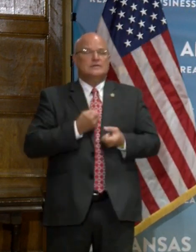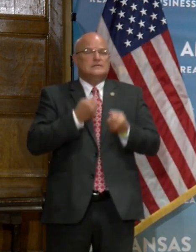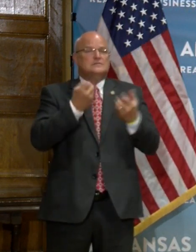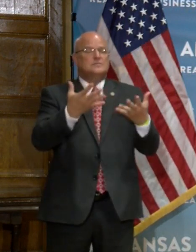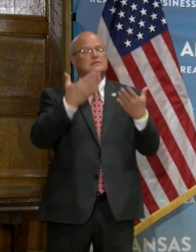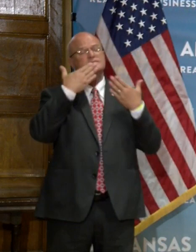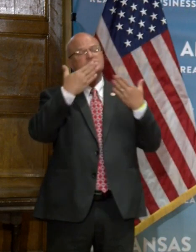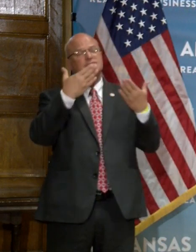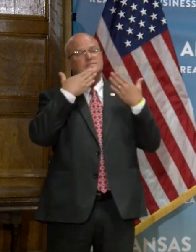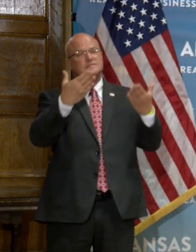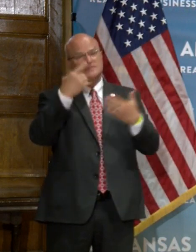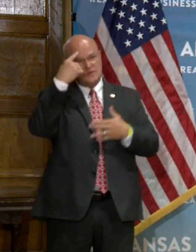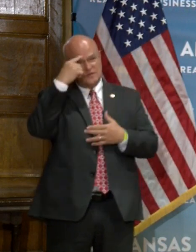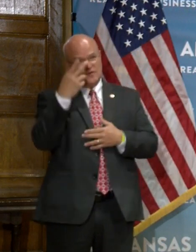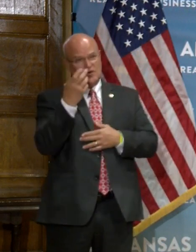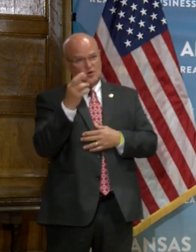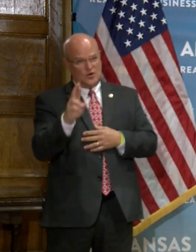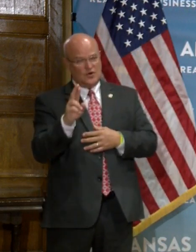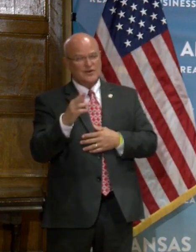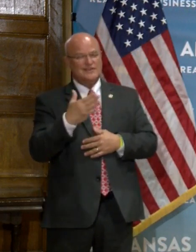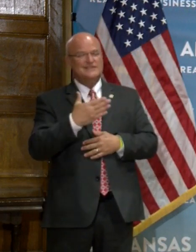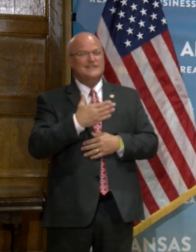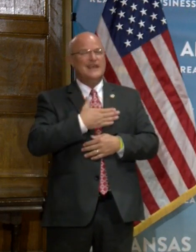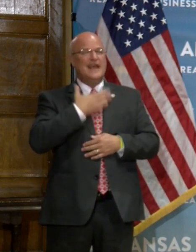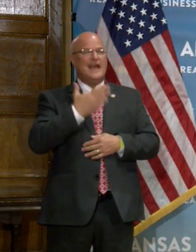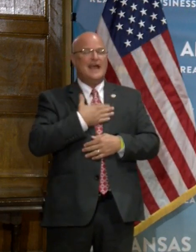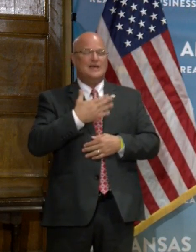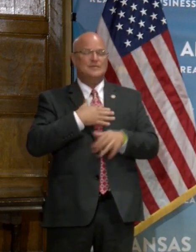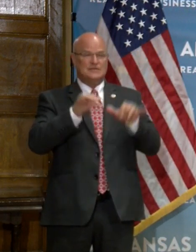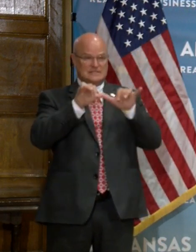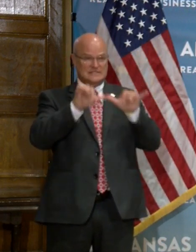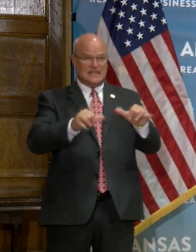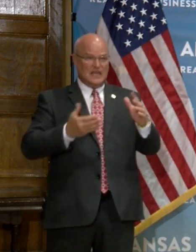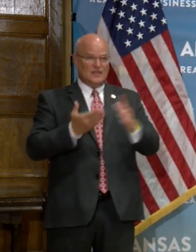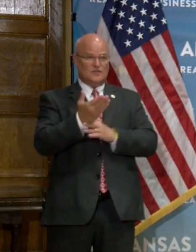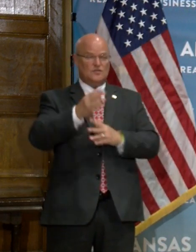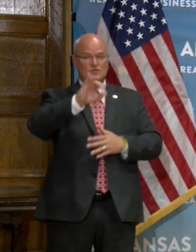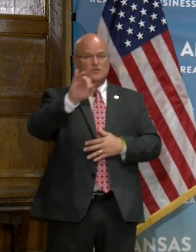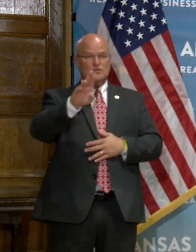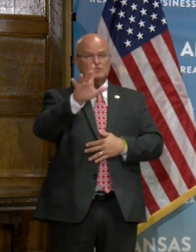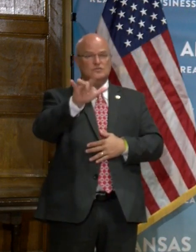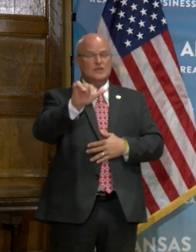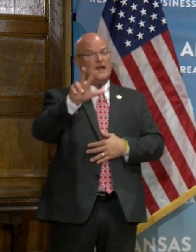my appreciation to her, and glad that she'll be staying on through July 30th.